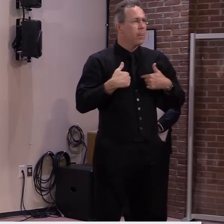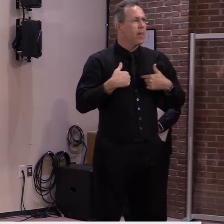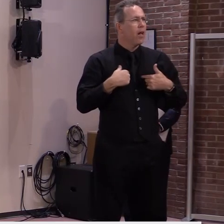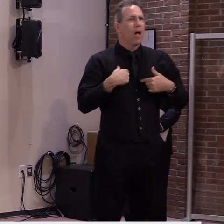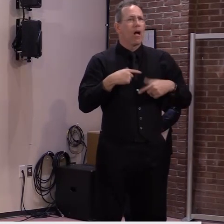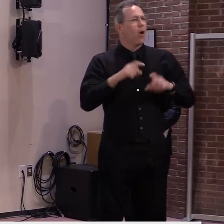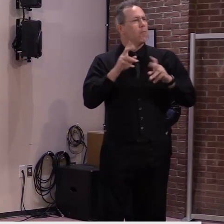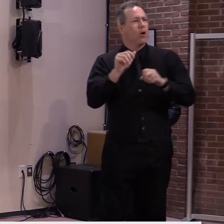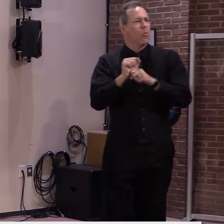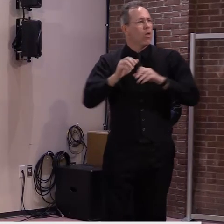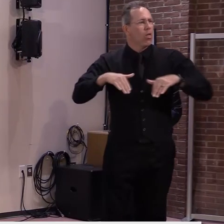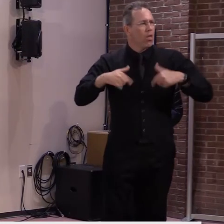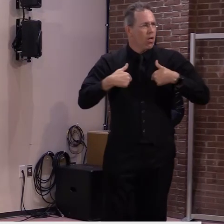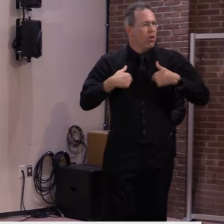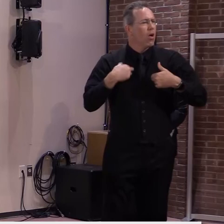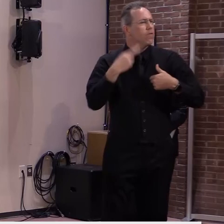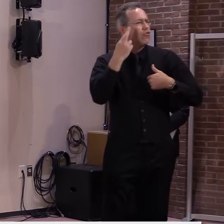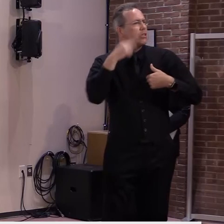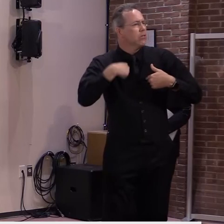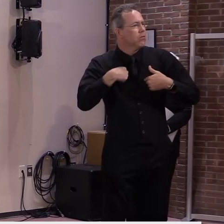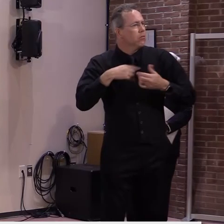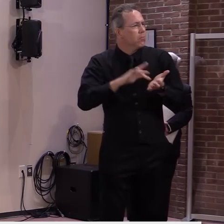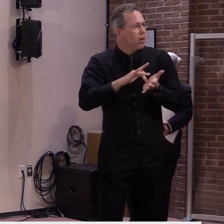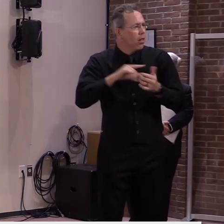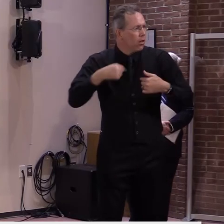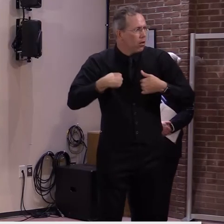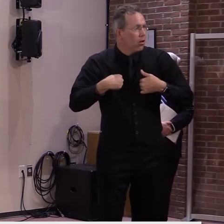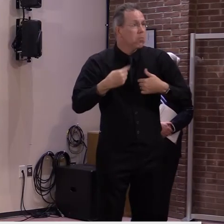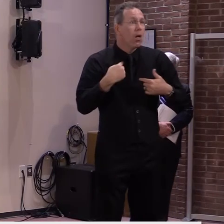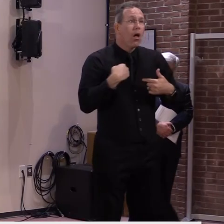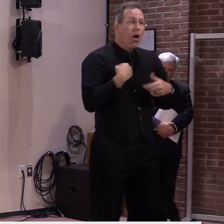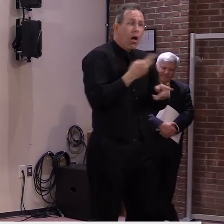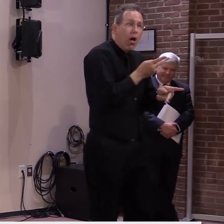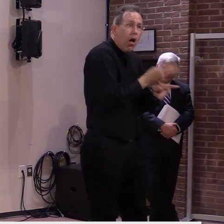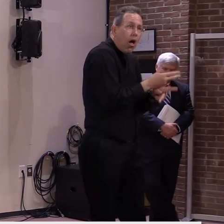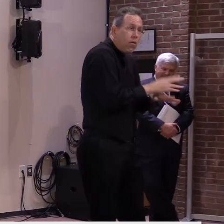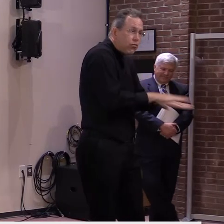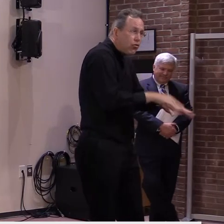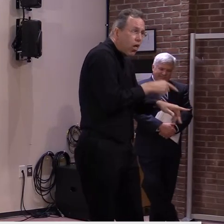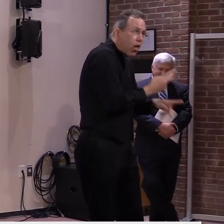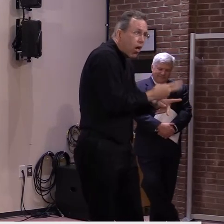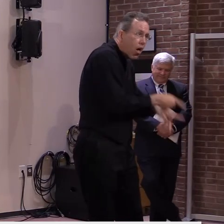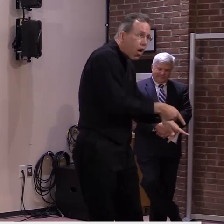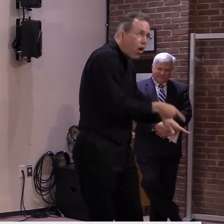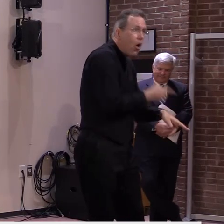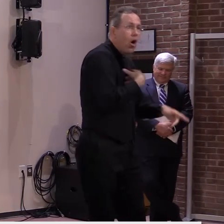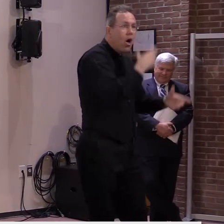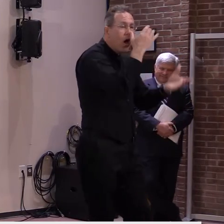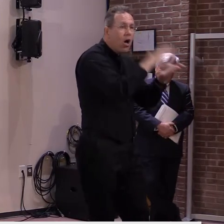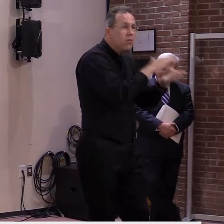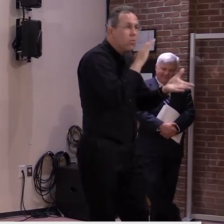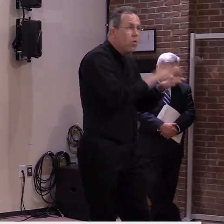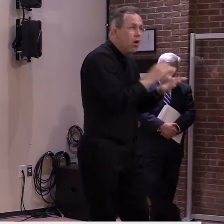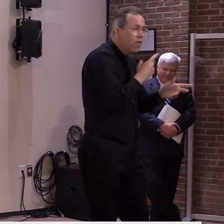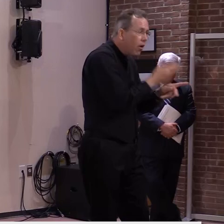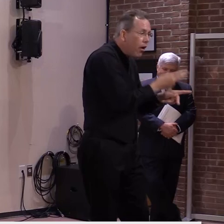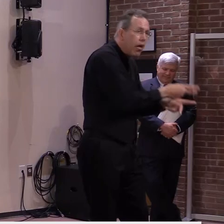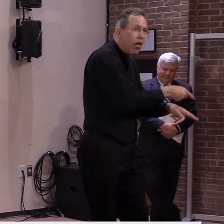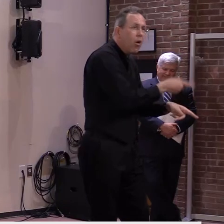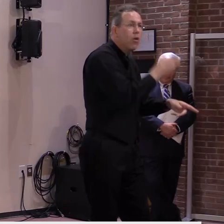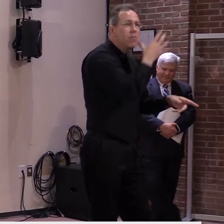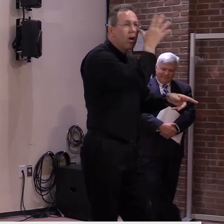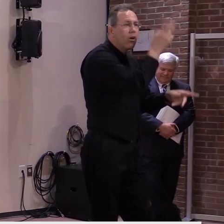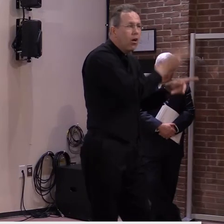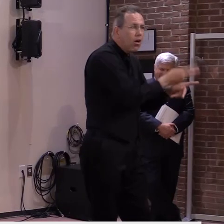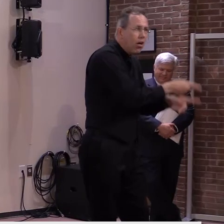Likewise, if they are caring for a loved one, you know, whether it's a child or another family member, and they are temporarily displaced. I